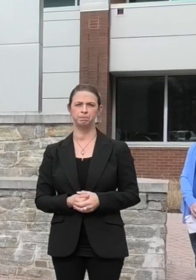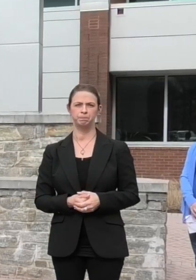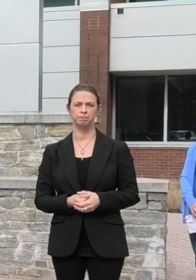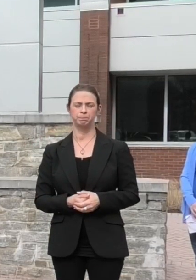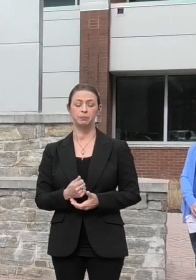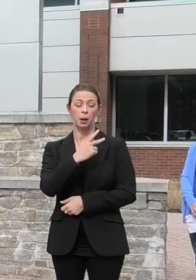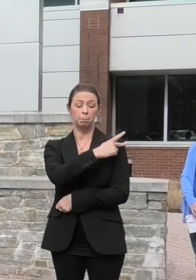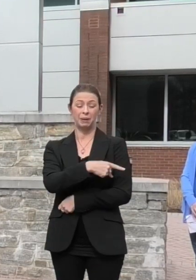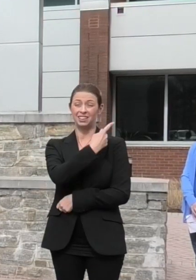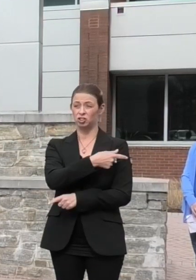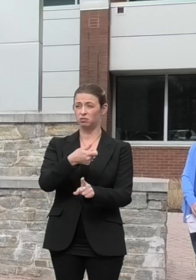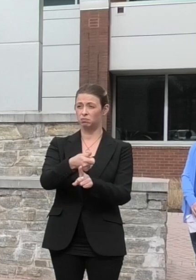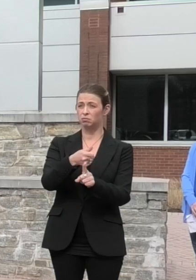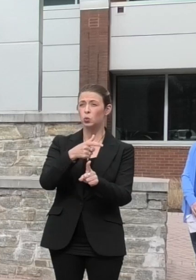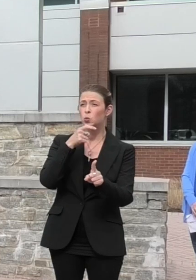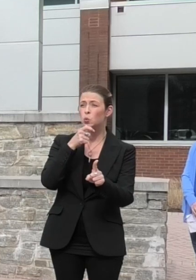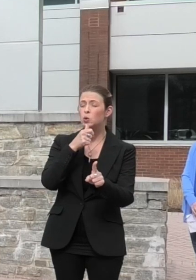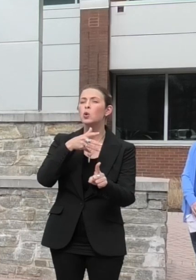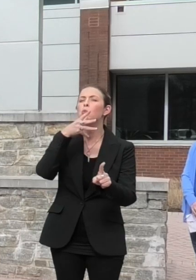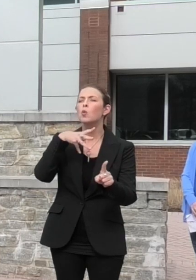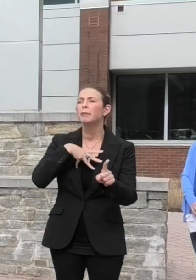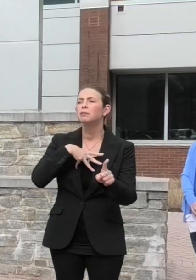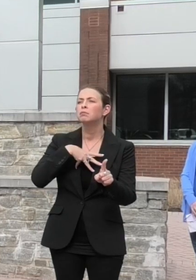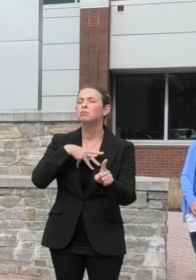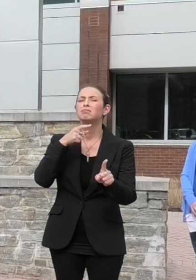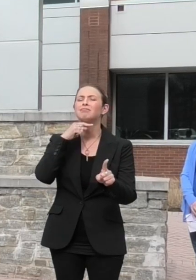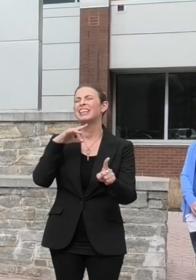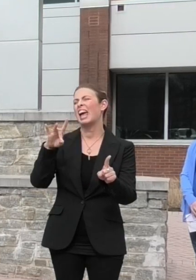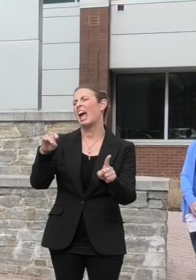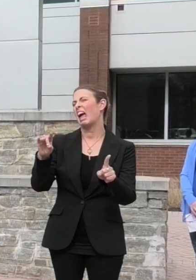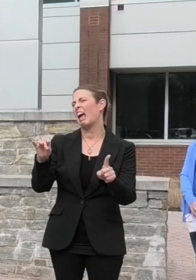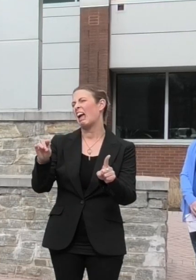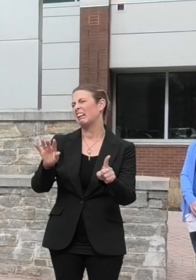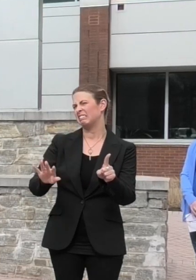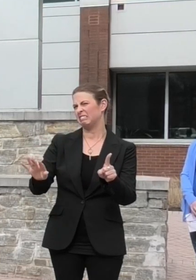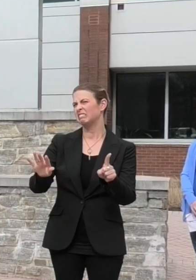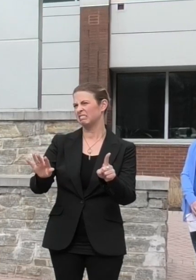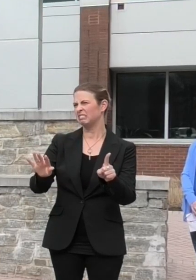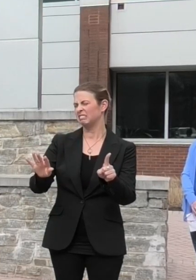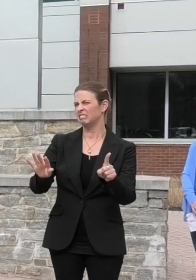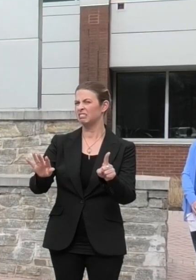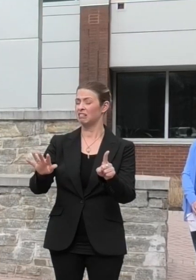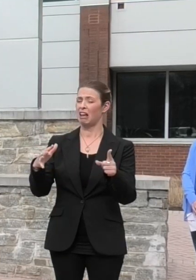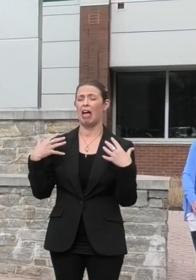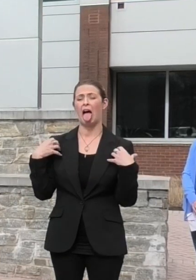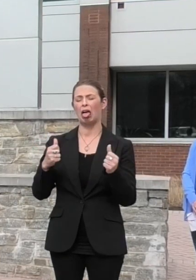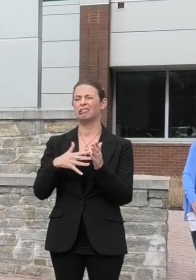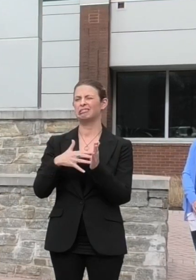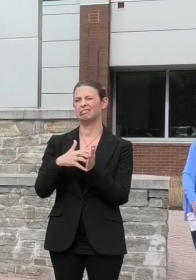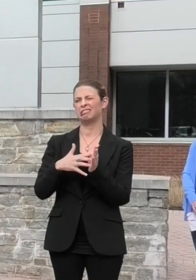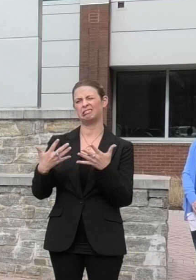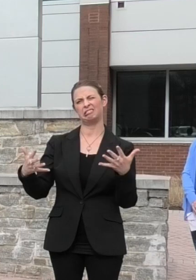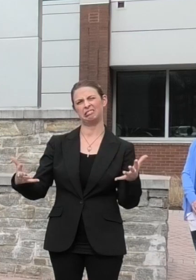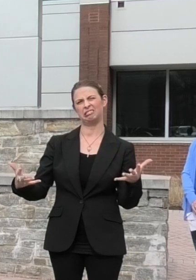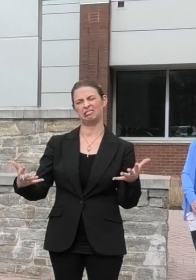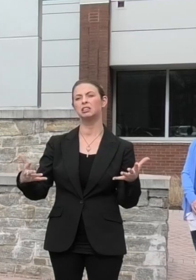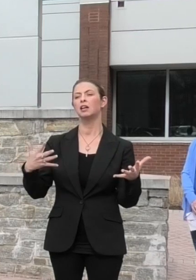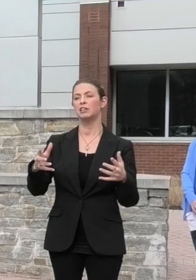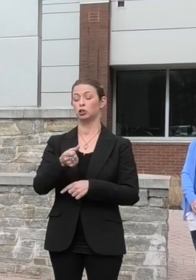patient is a woman in her 80s who has an underlying health condition and is currently in the